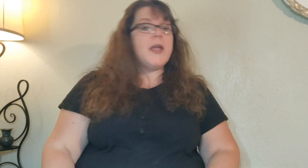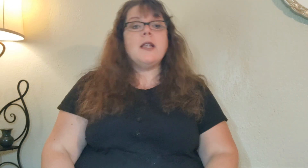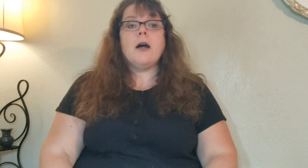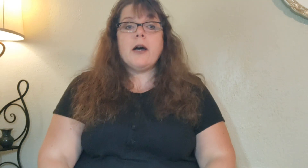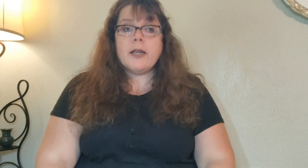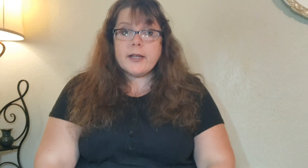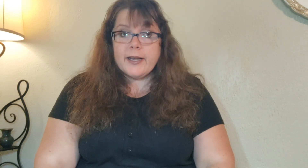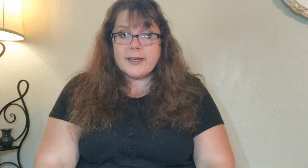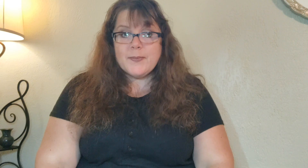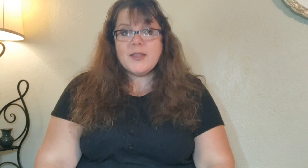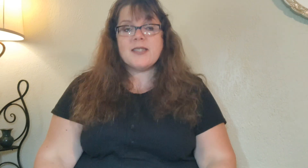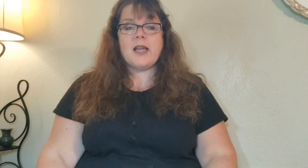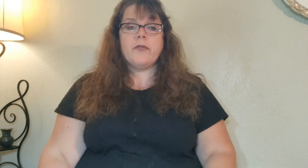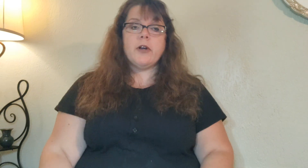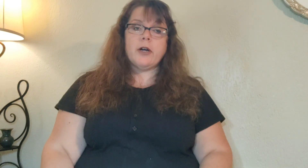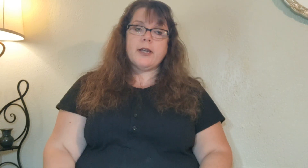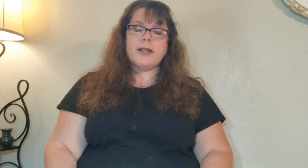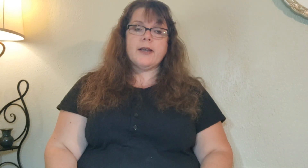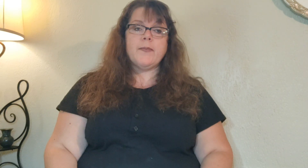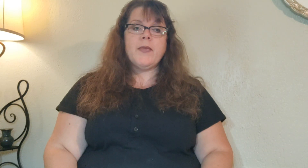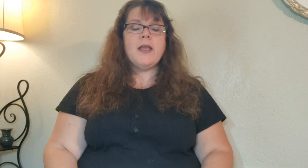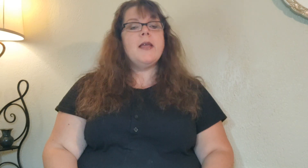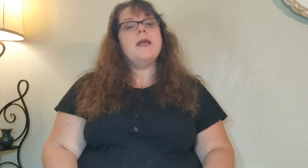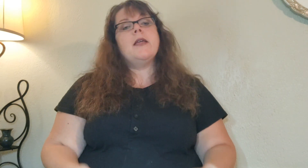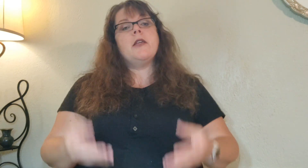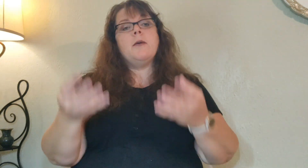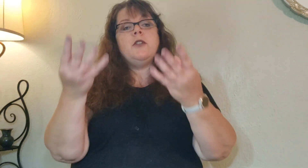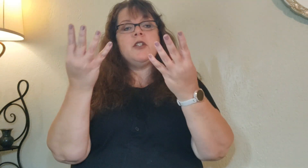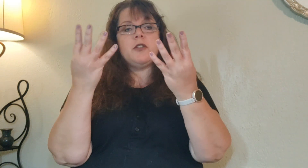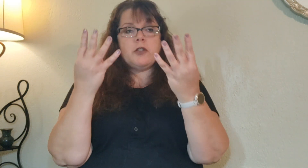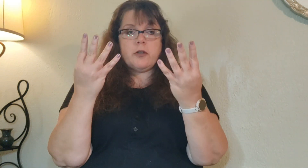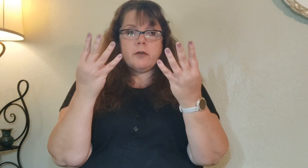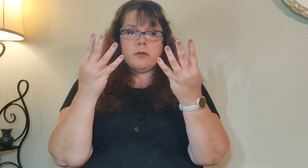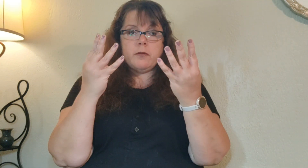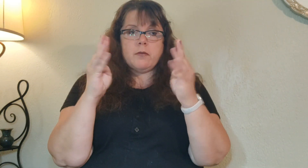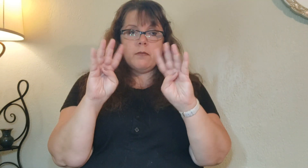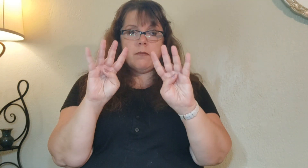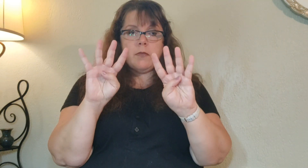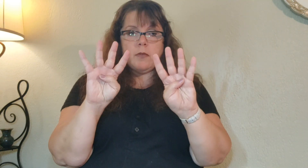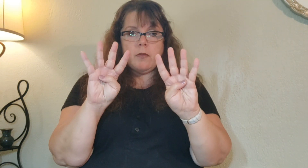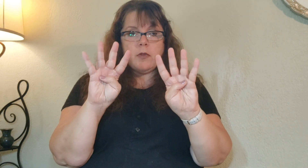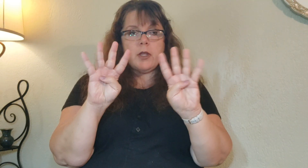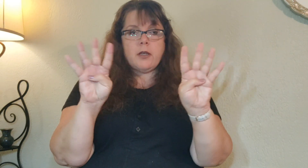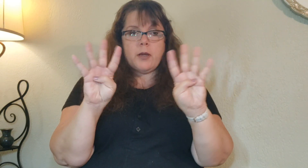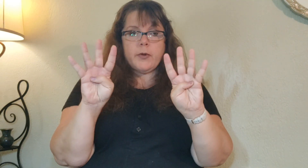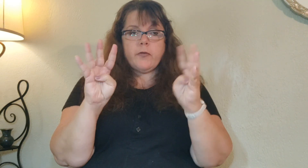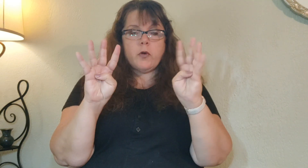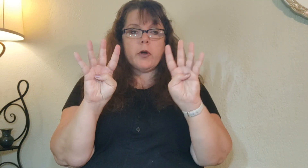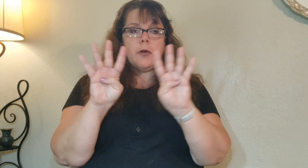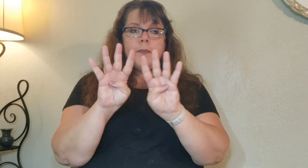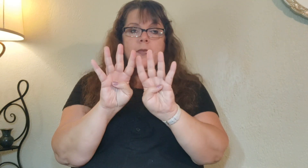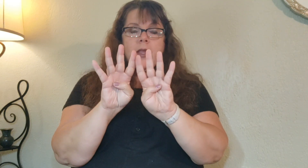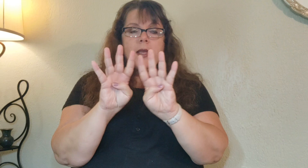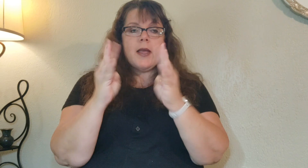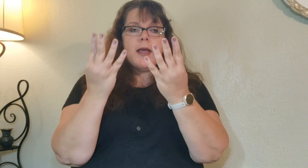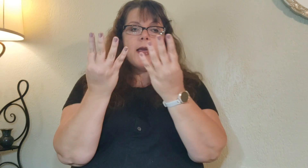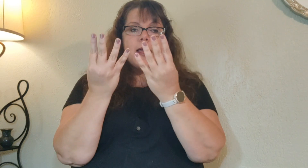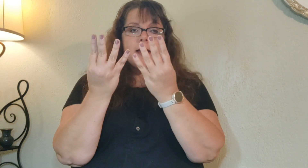In Hanukkah, the sign for Hanukkah, you would just do the number 4